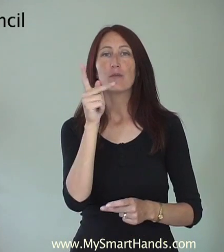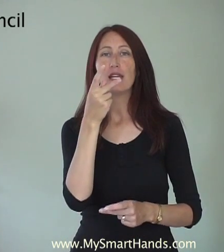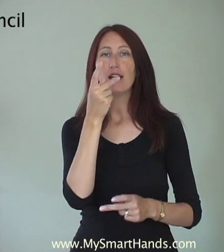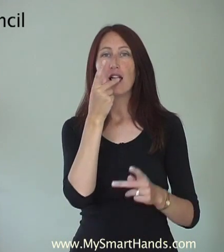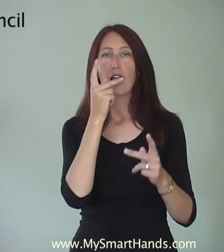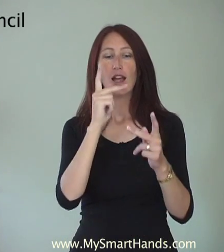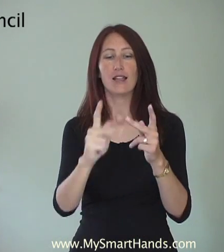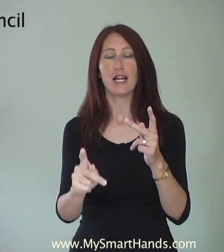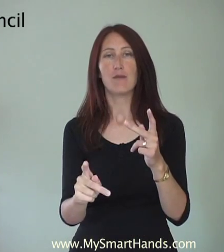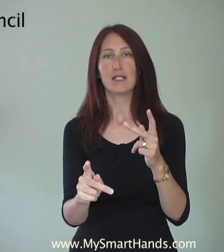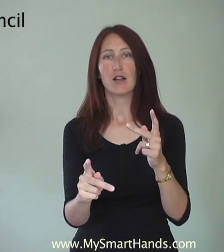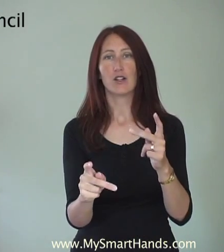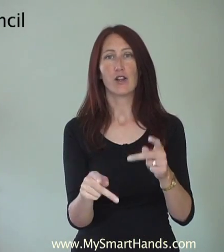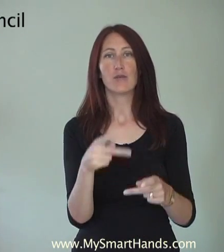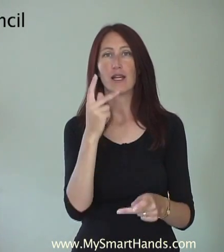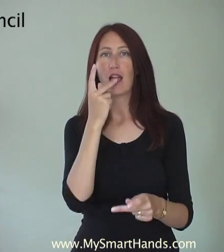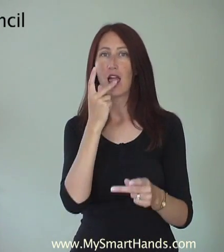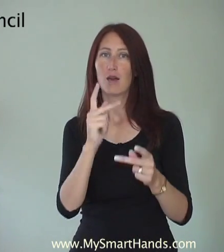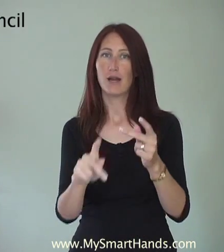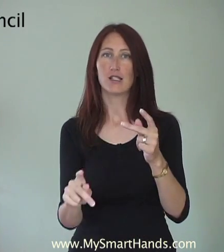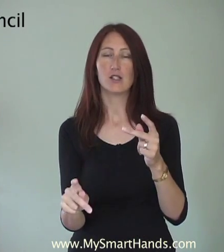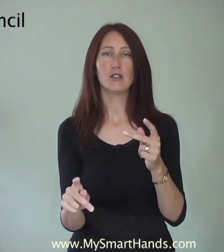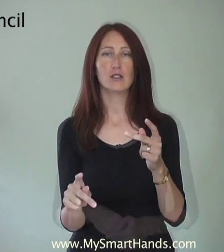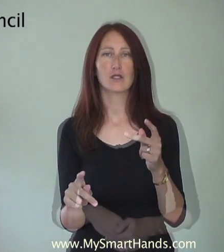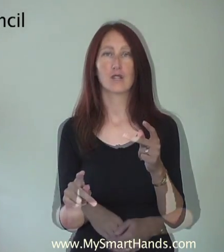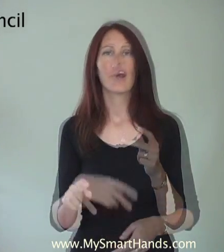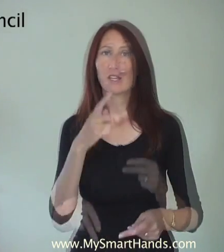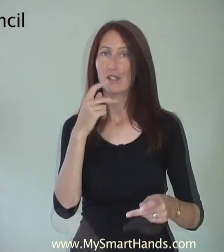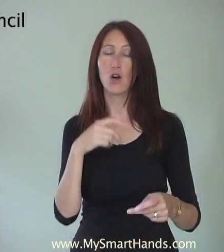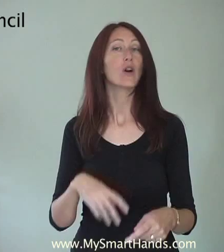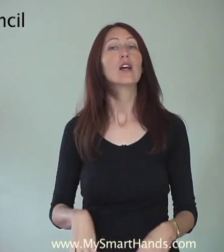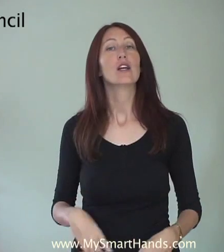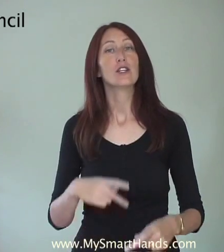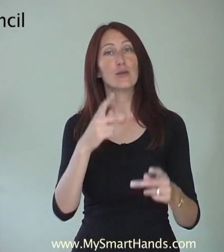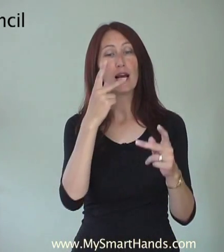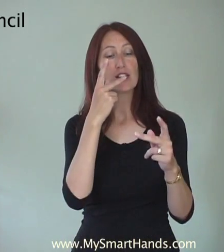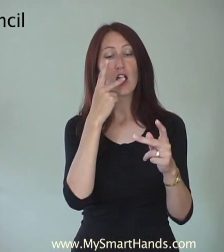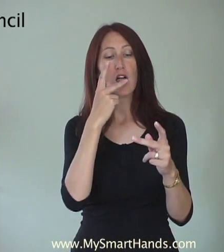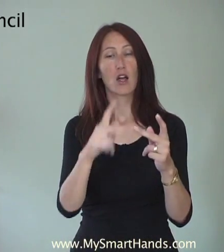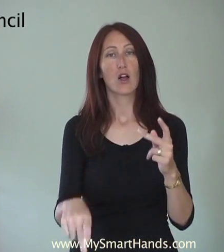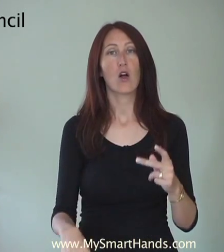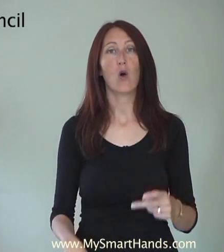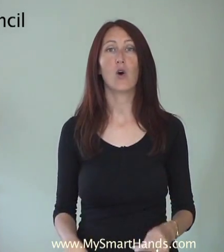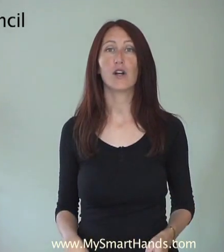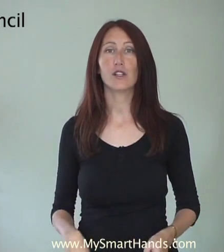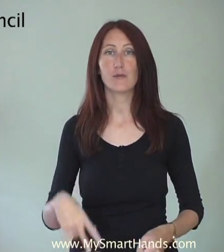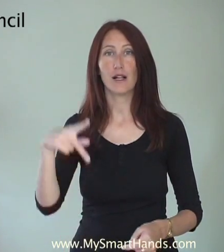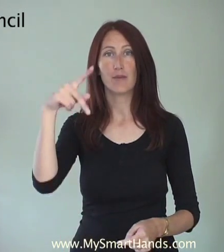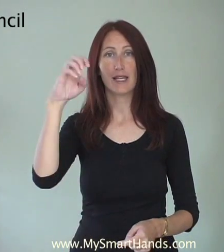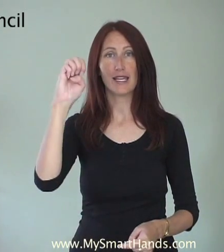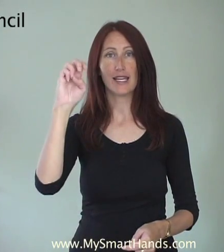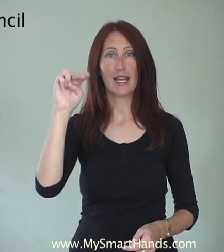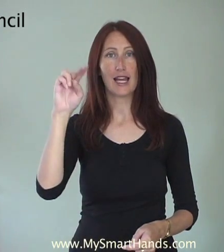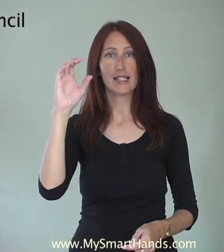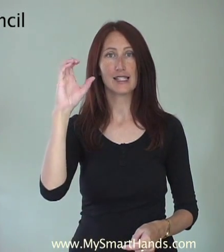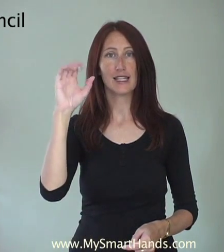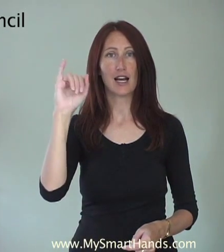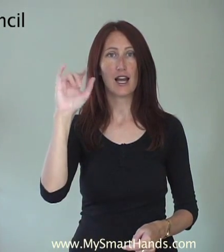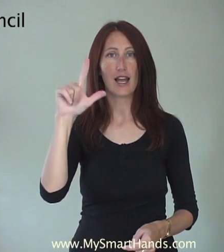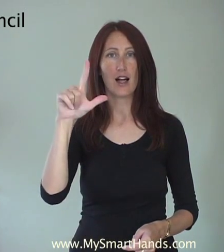P and tap it down on your other P. Pencil, so you do pencil or you spell it P-E-N-C-I-L.